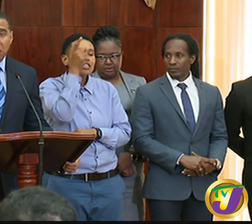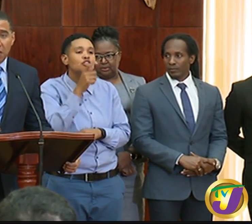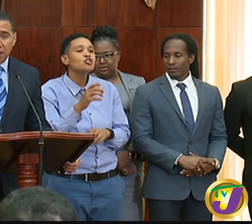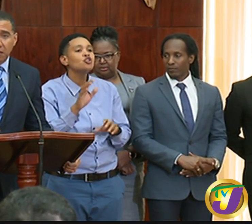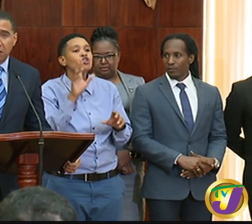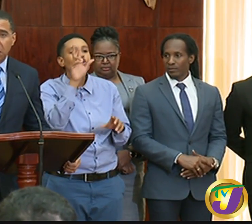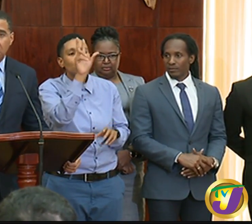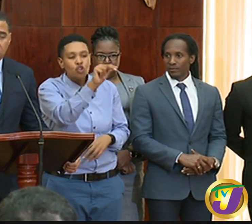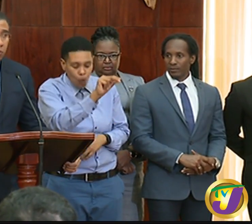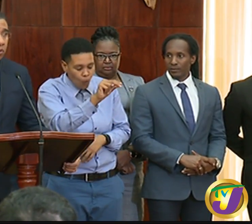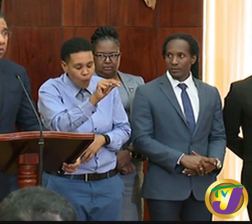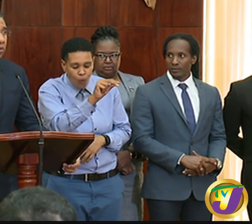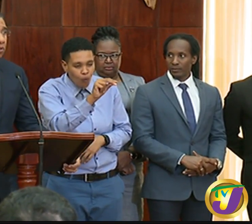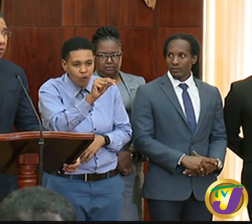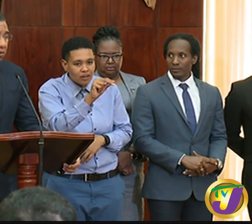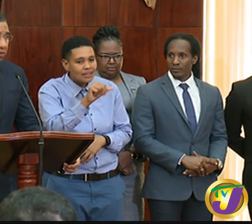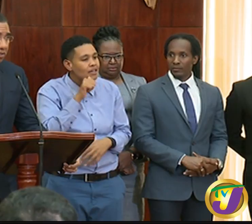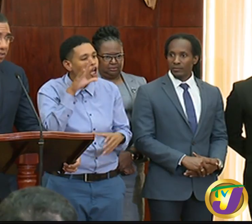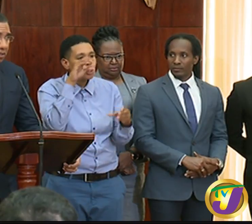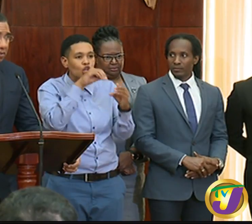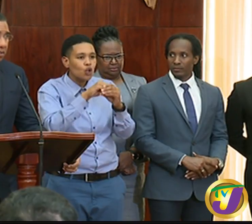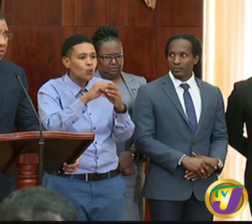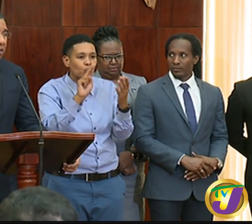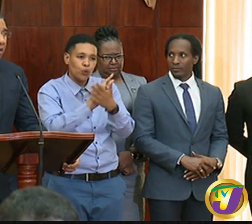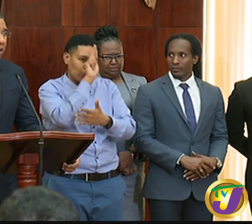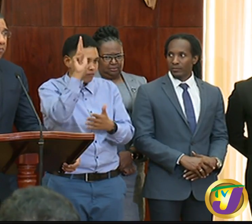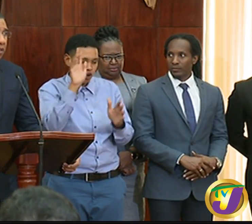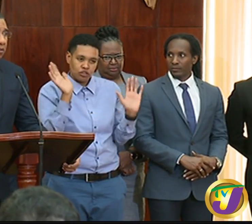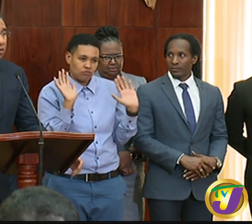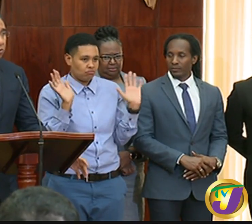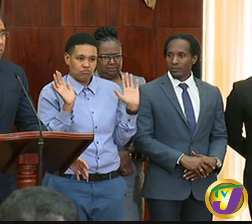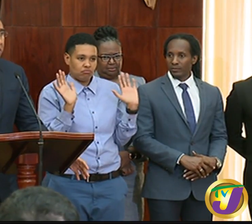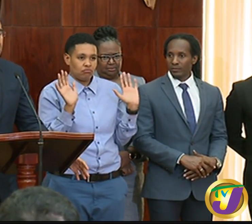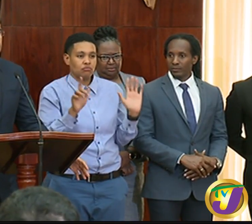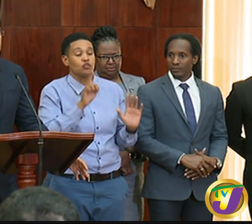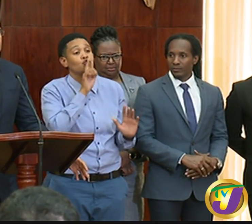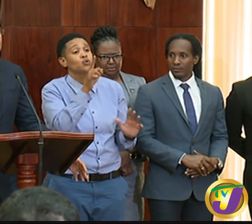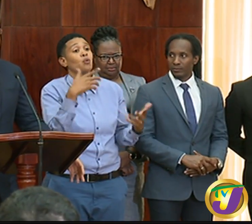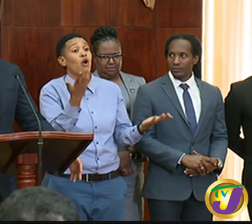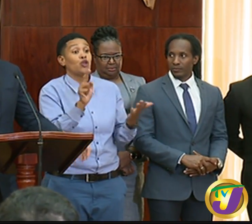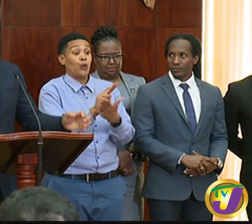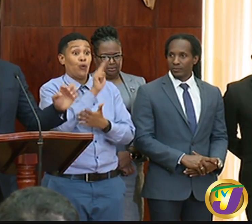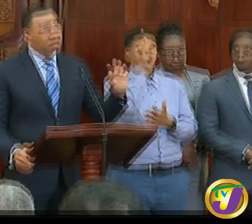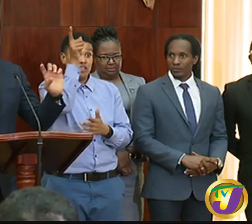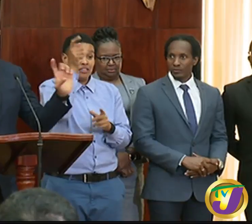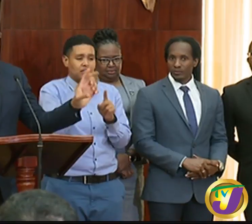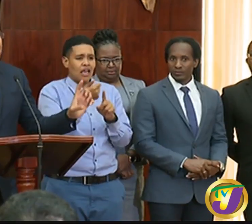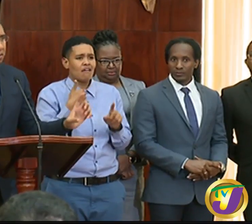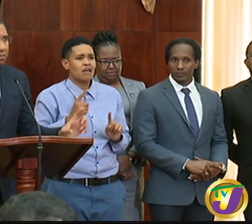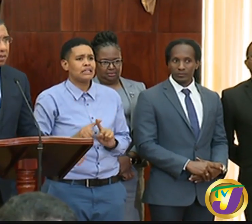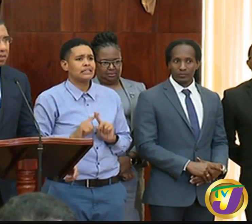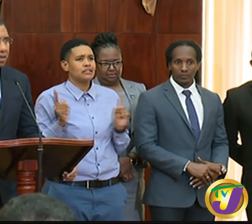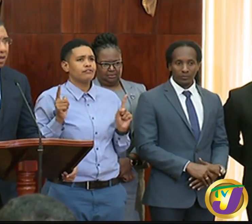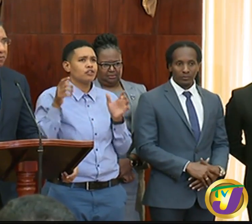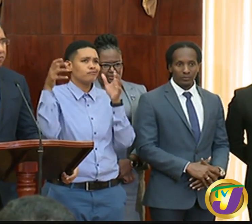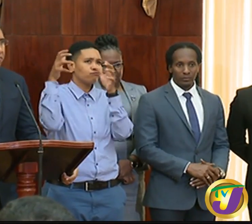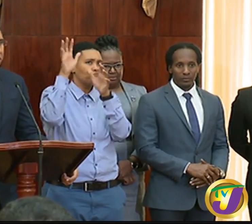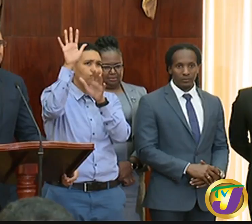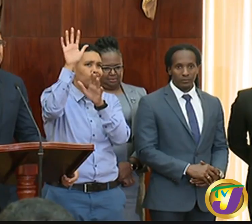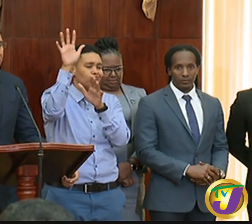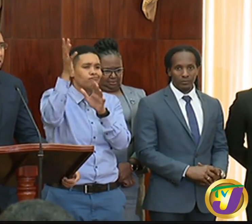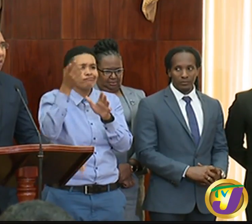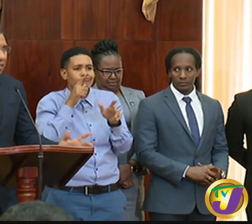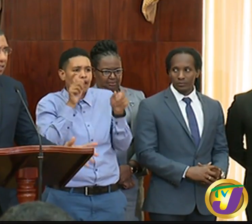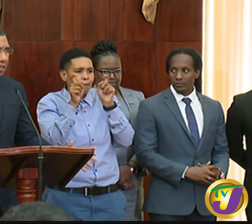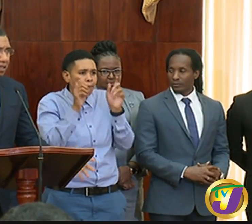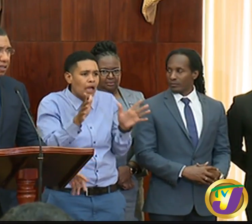it does not include universities. The truth is that the universities have a different scheme